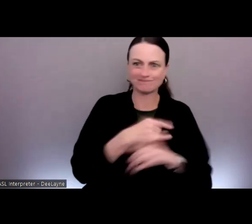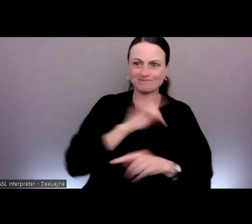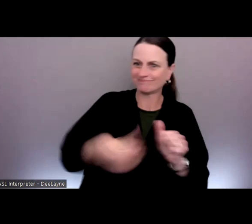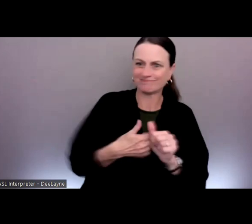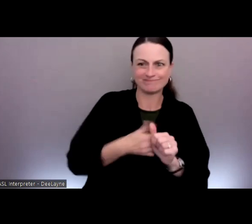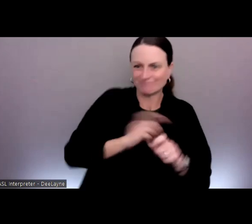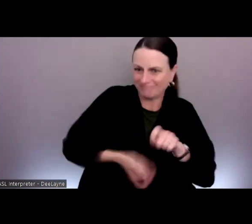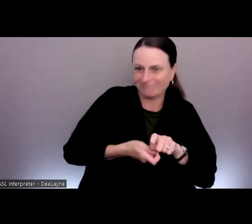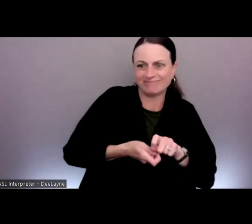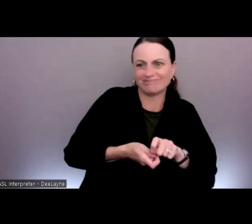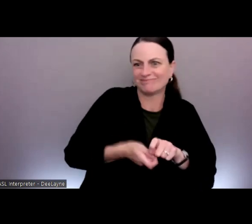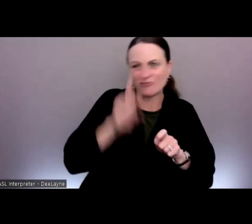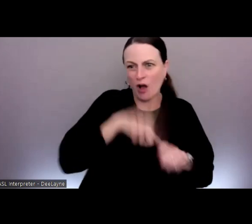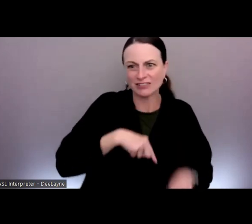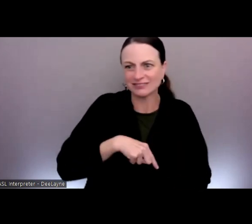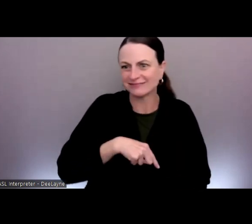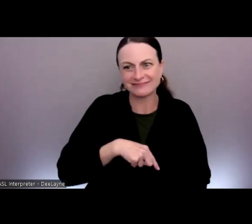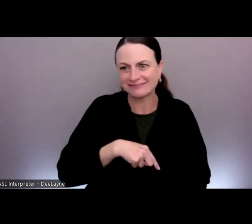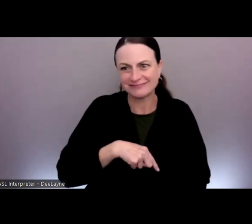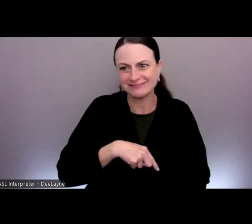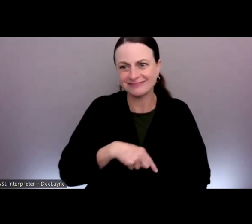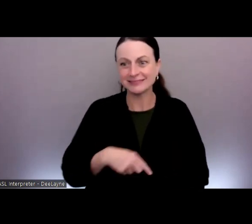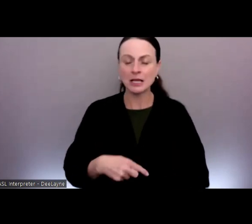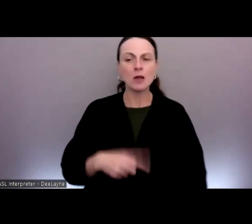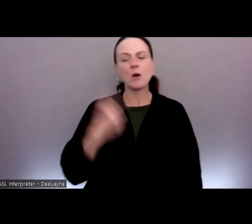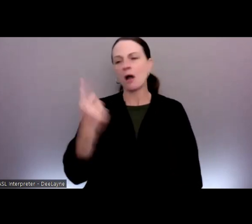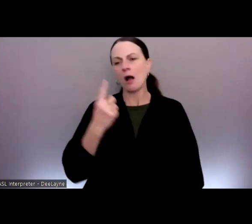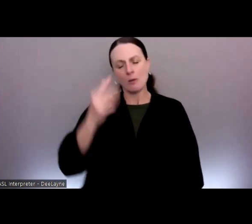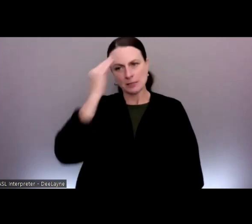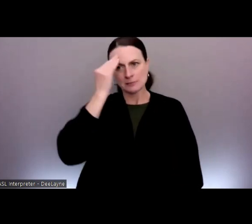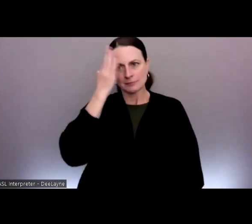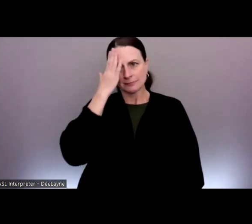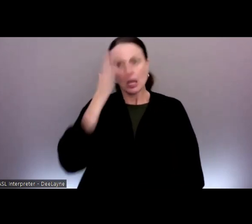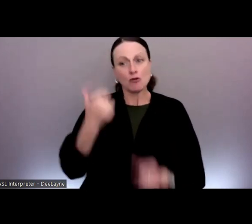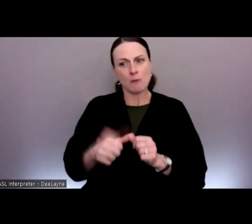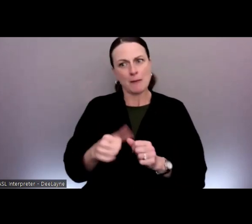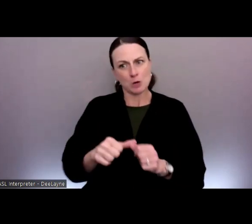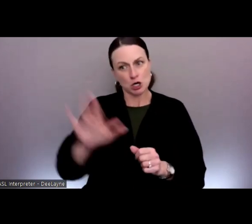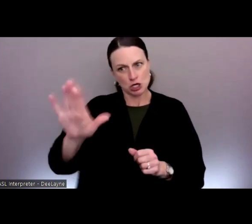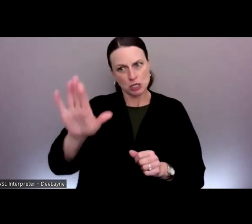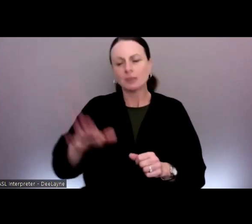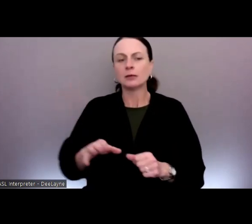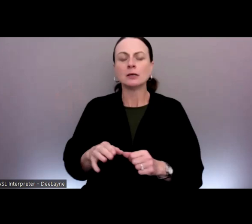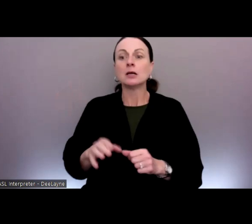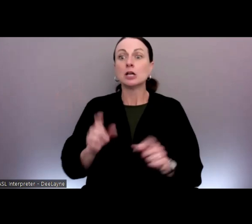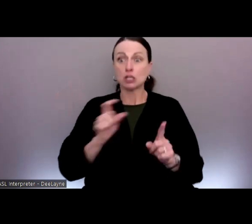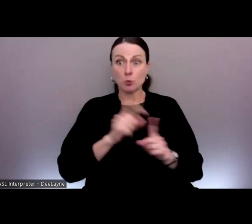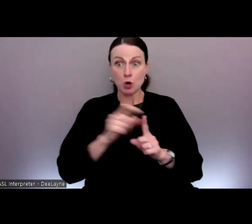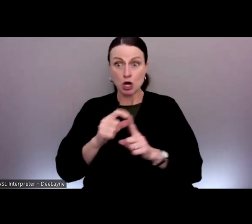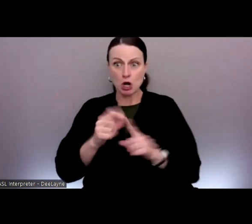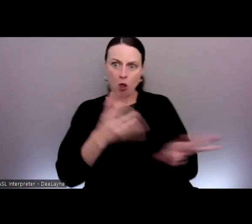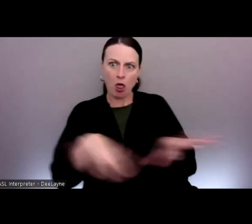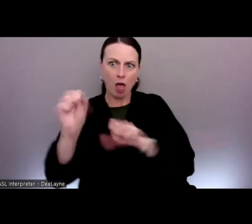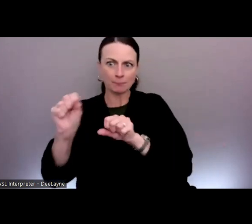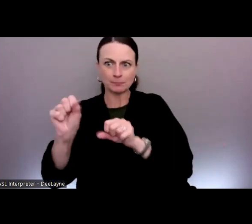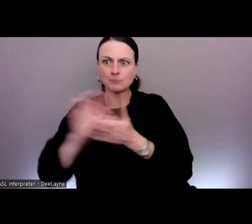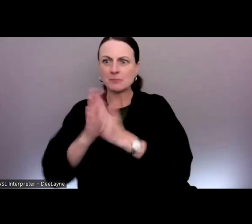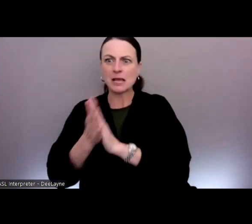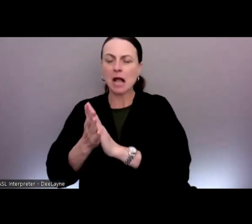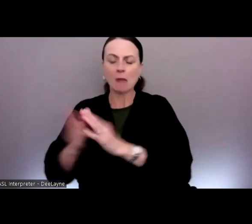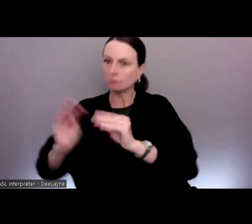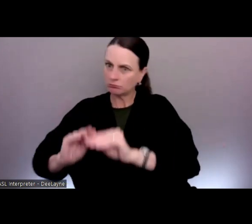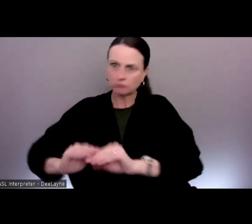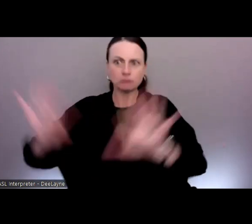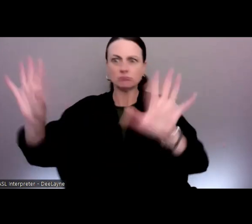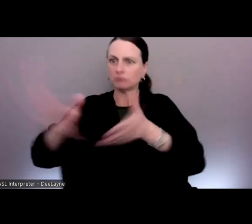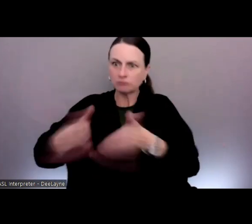However, we also know and must always remember that when terms are appropriated into dominant discourses, they get swept